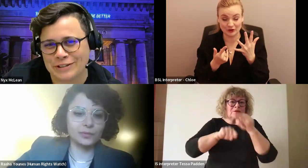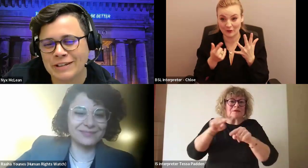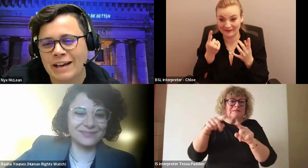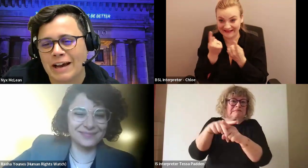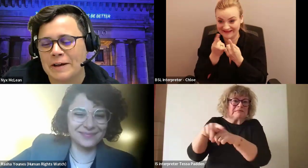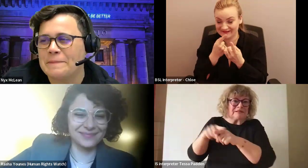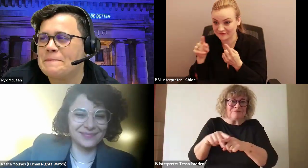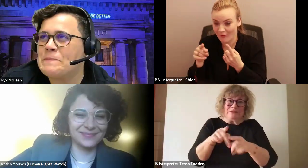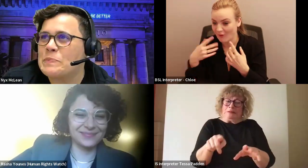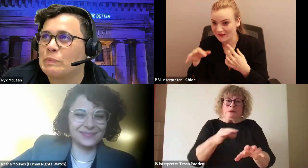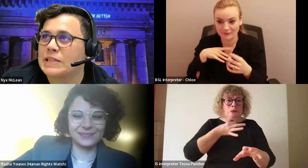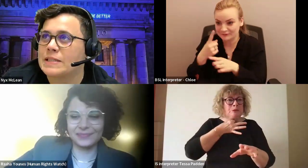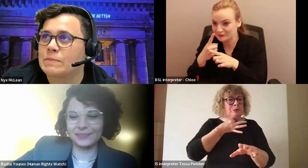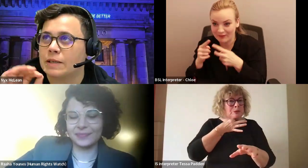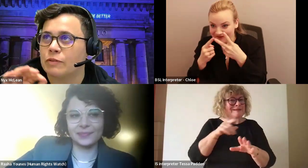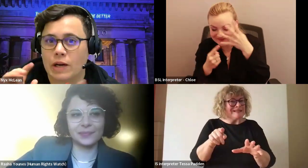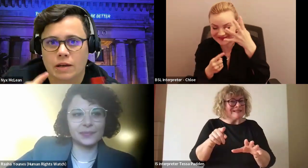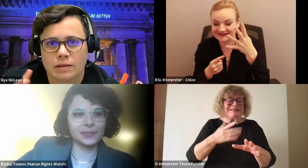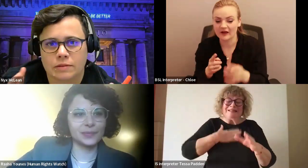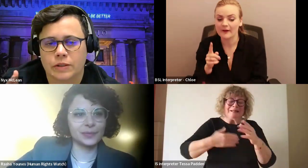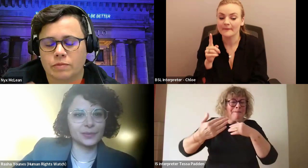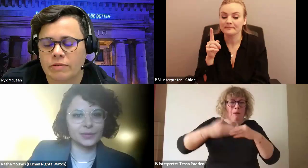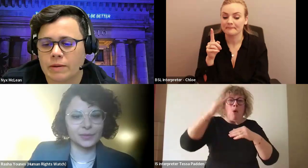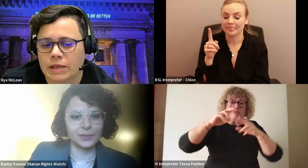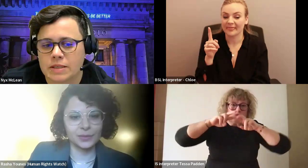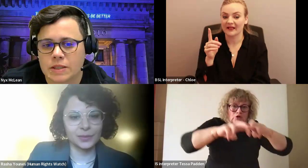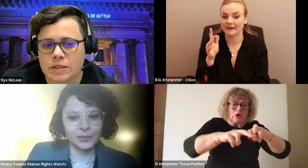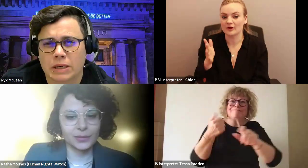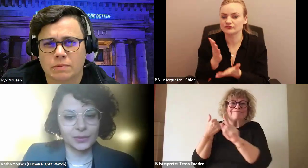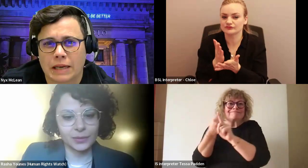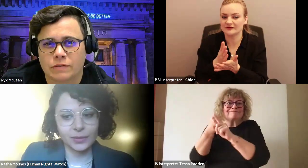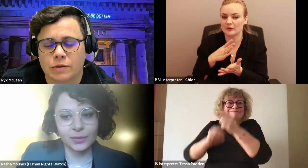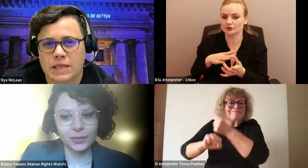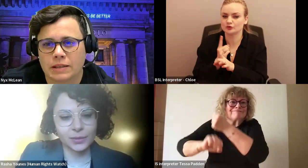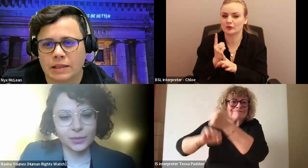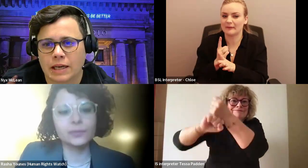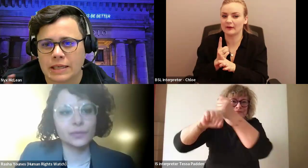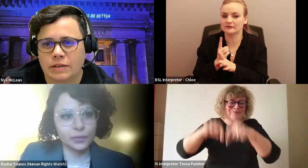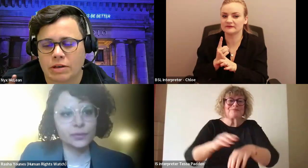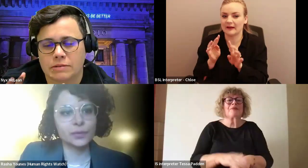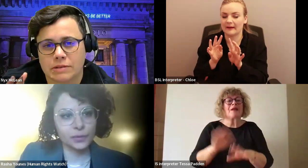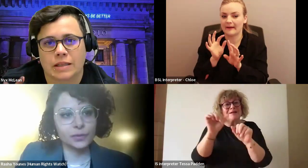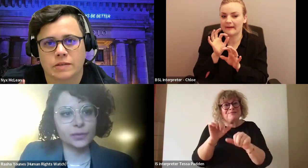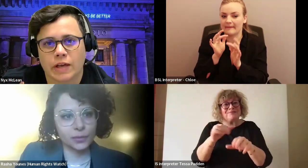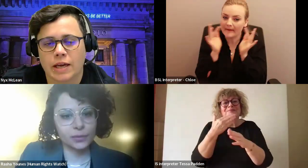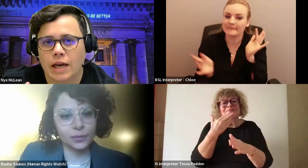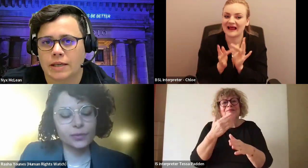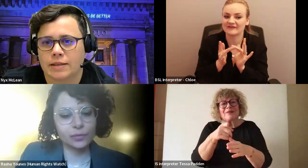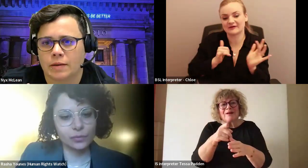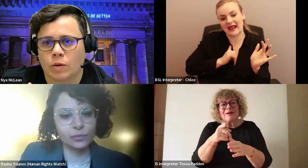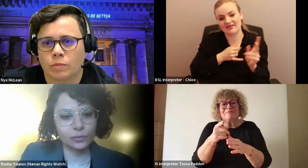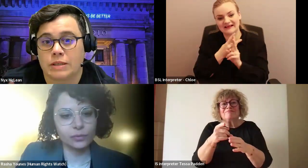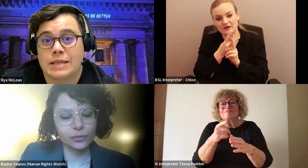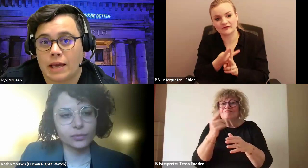return to. But something before, I really want us to also talk about platforms and that idea around ethics of care,